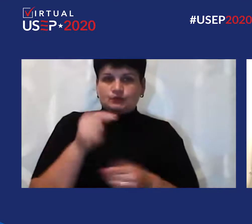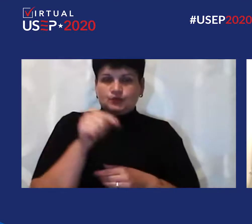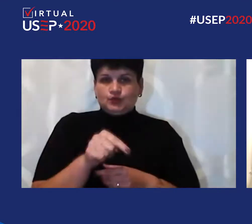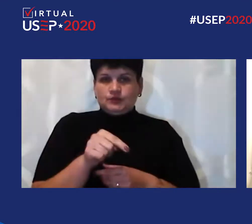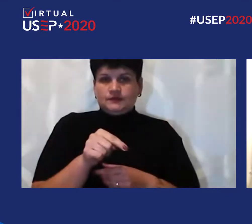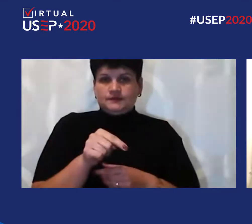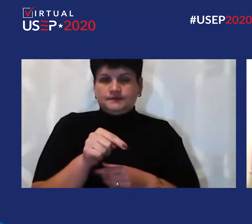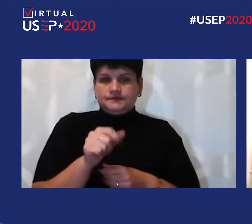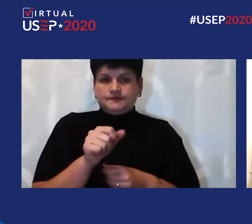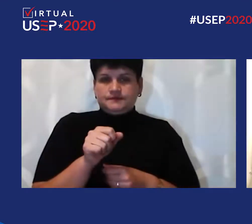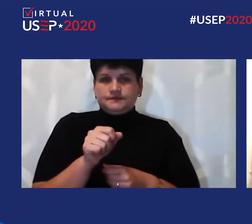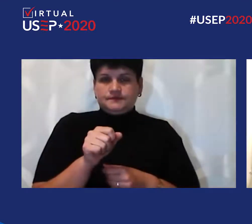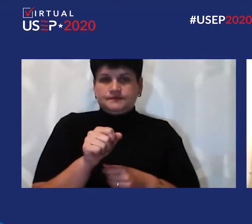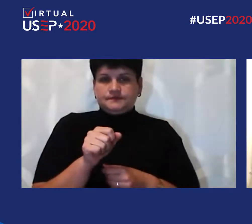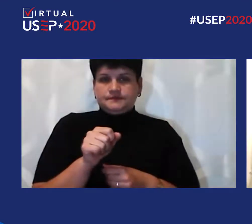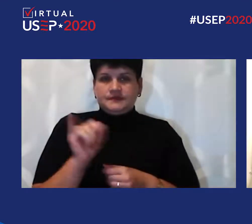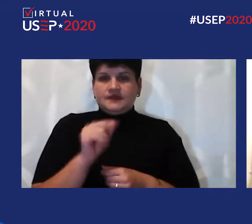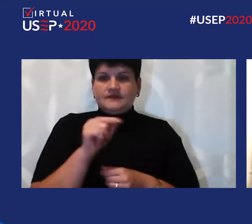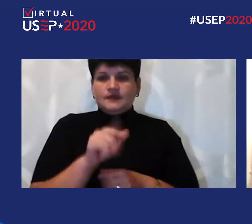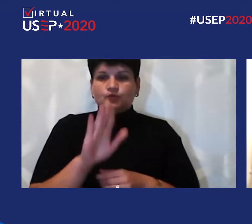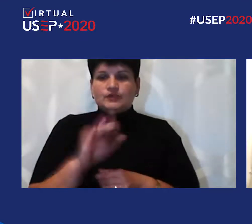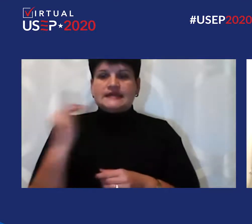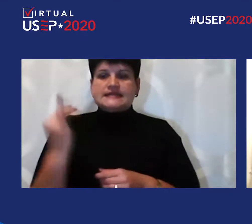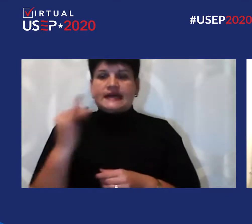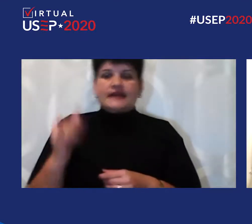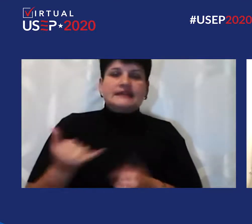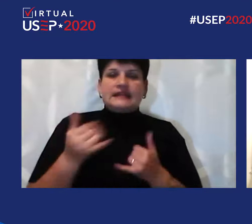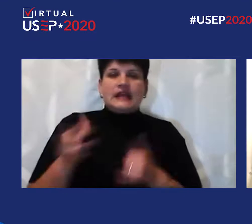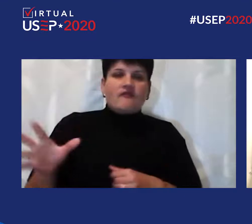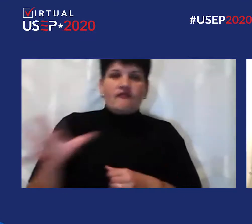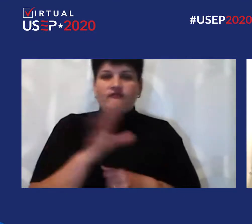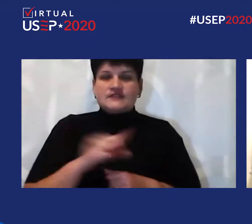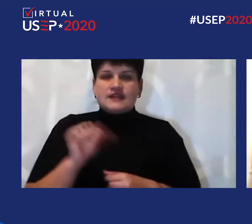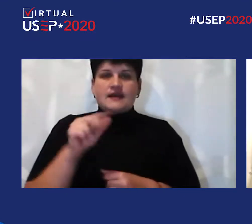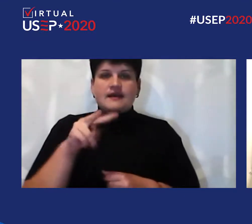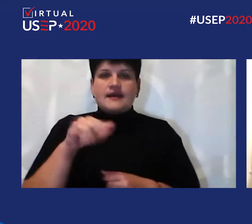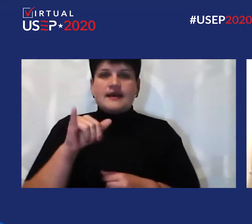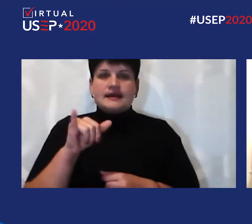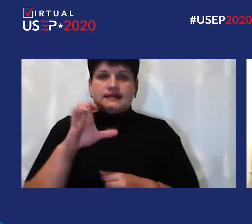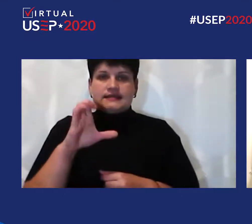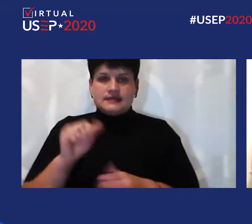and all people in Ukraine. So Elisa, I'll turn it over to you while we figure out what's happening with the video.